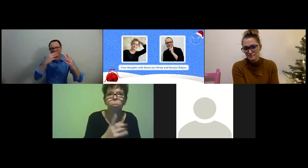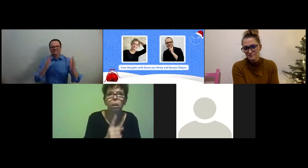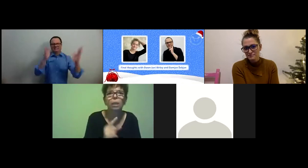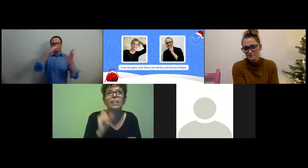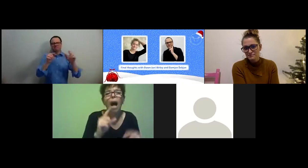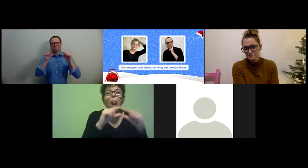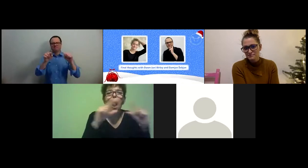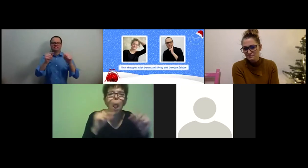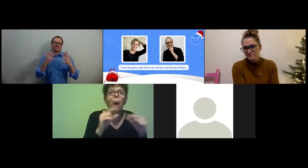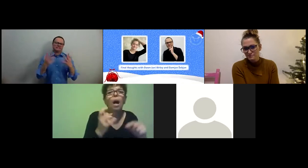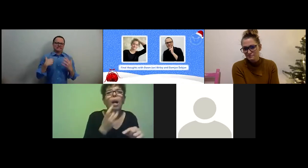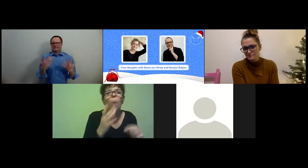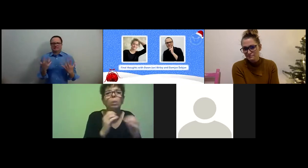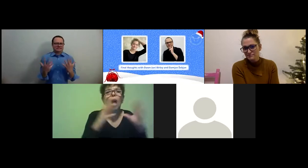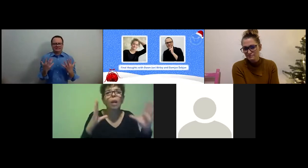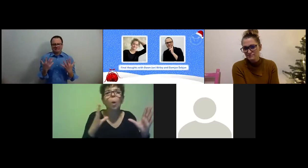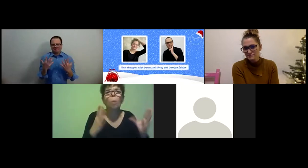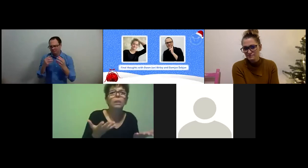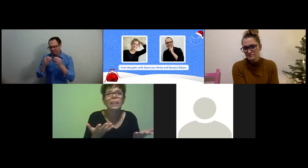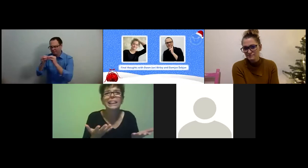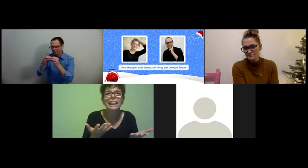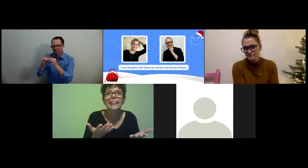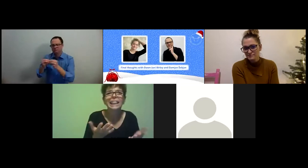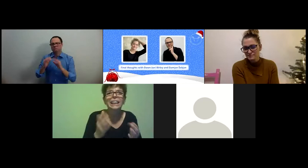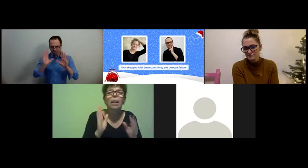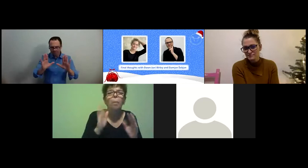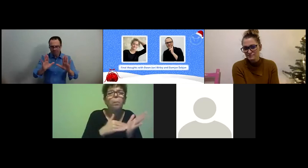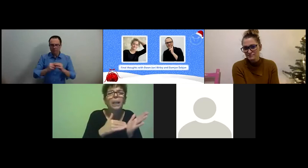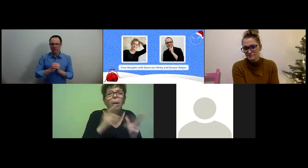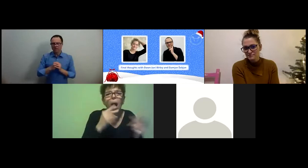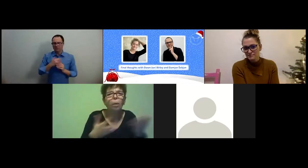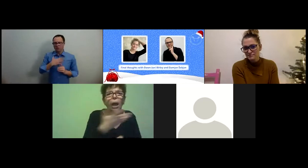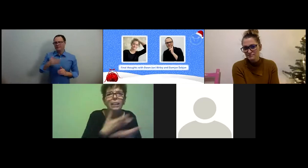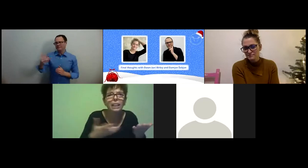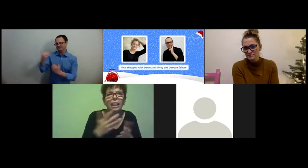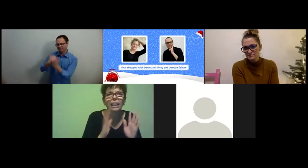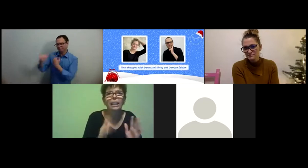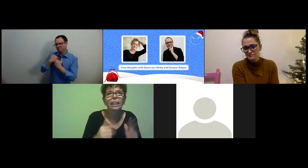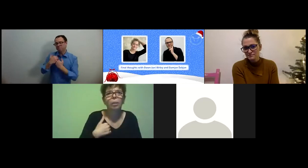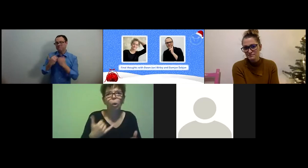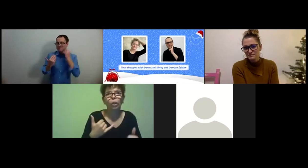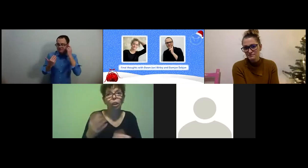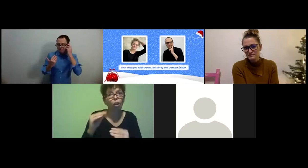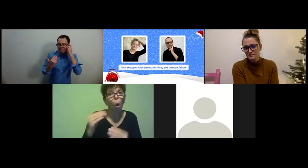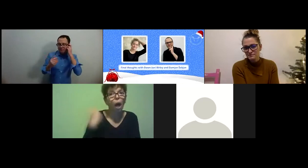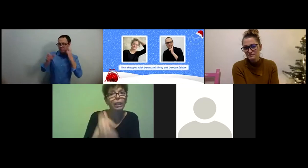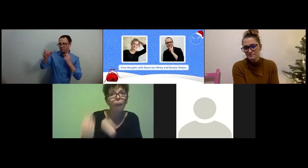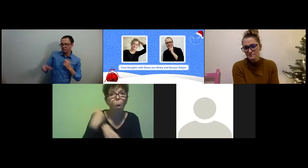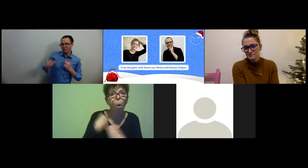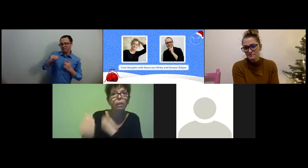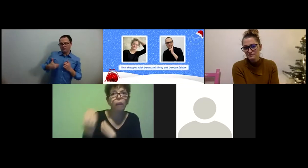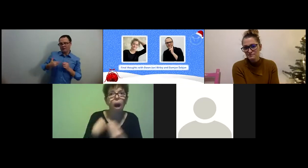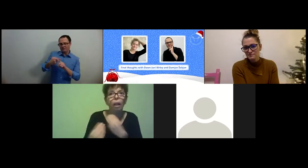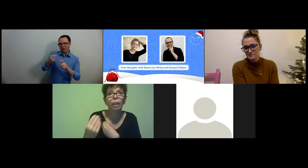seems to be the best program at the moment. Not ideal, but the best so far.